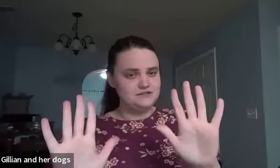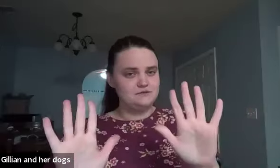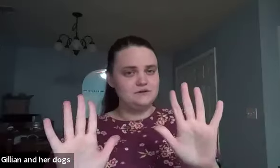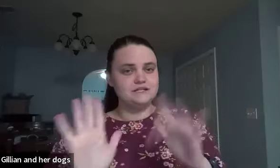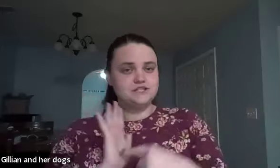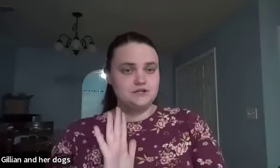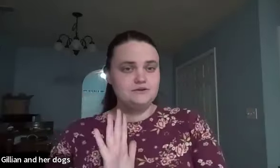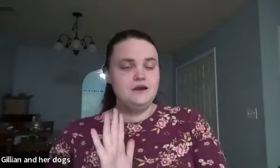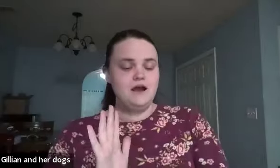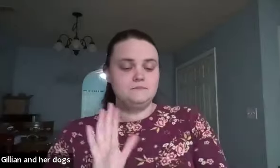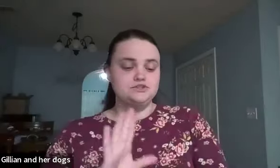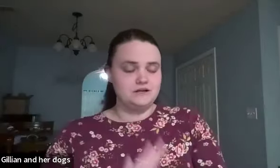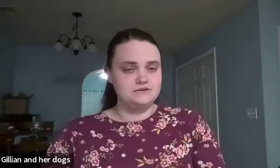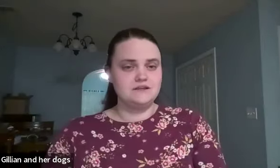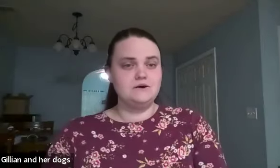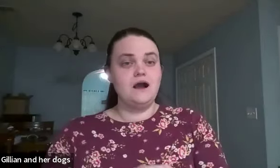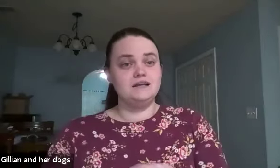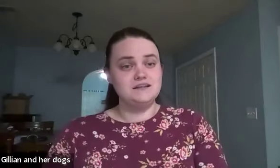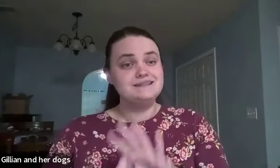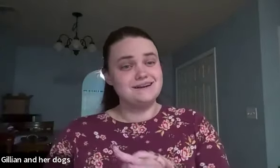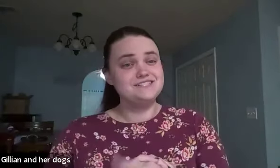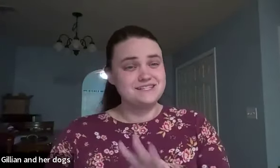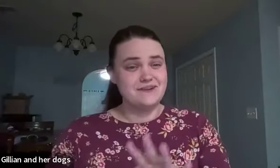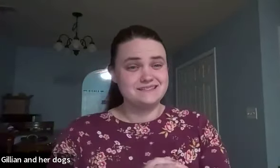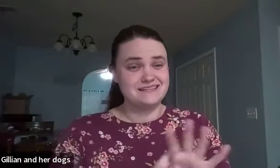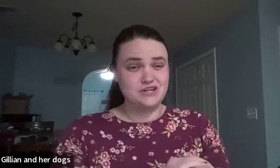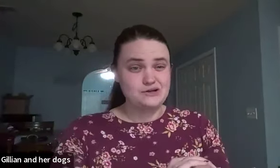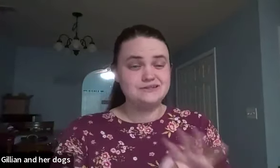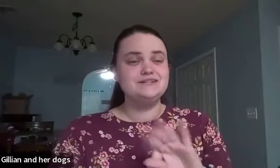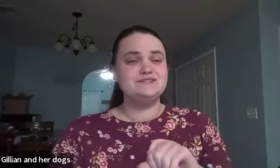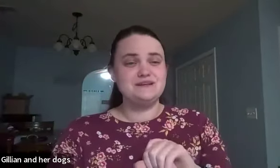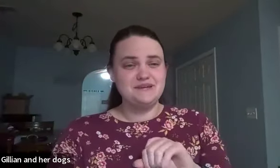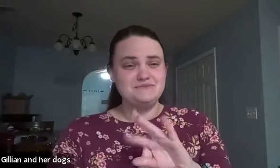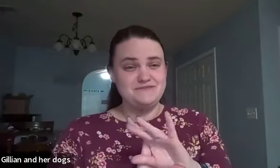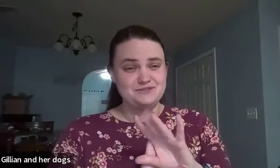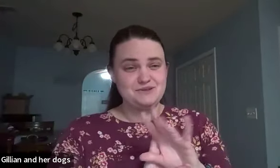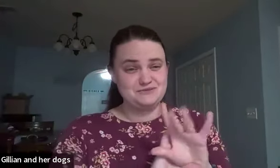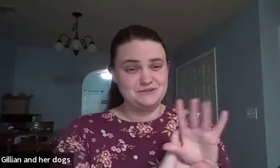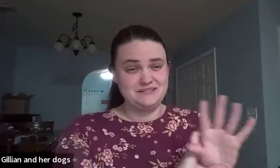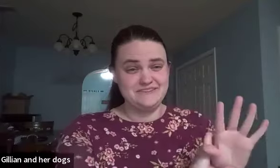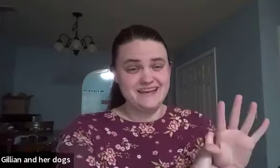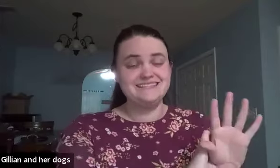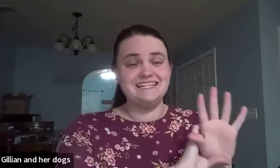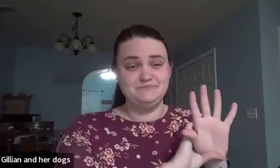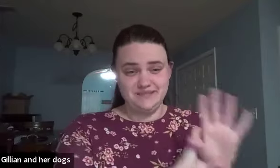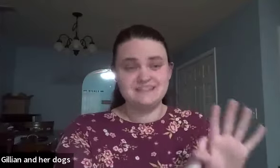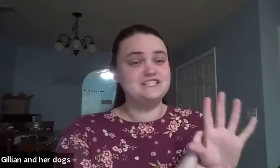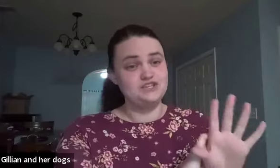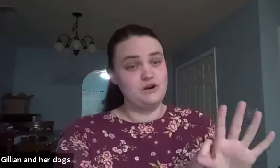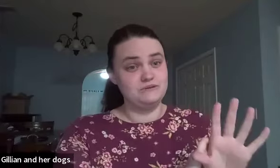do this real quick and show you. I'm gonna try to go slow. I sign just as fast as I talk. So sometimes my finger spelling is really, really fast. It's because I just talk